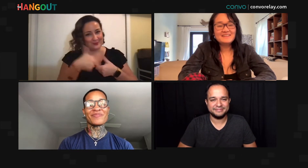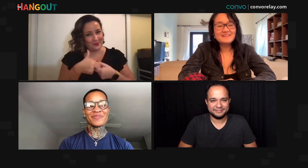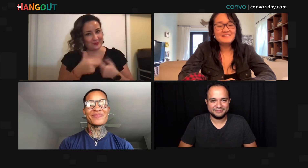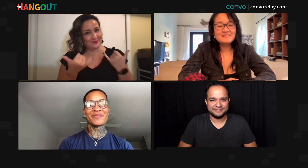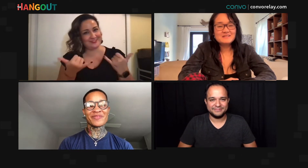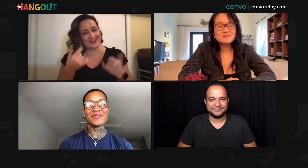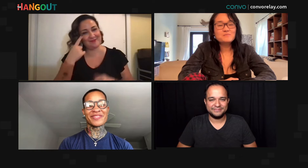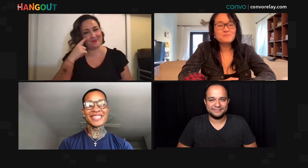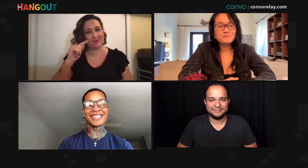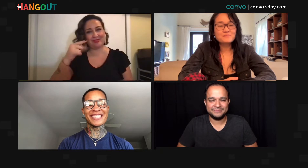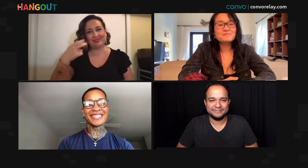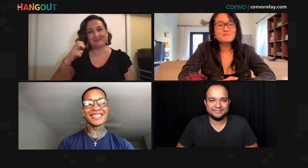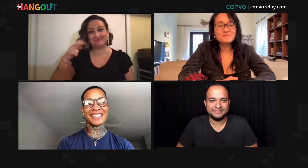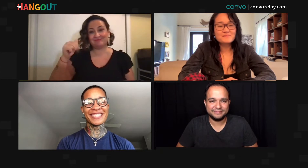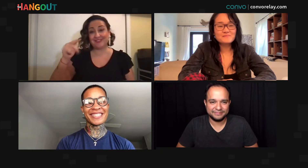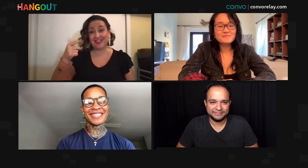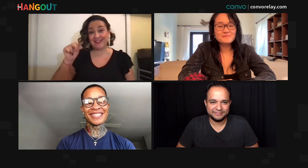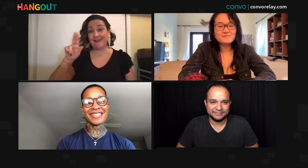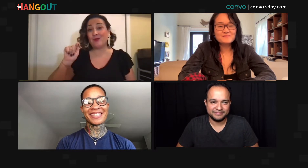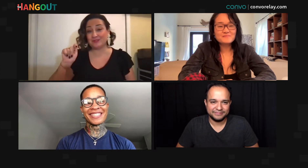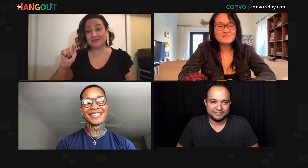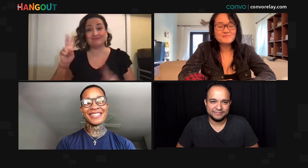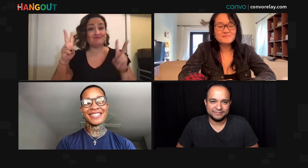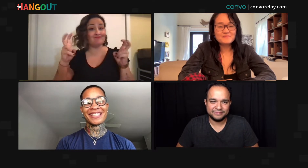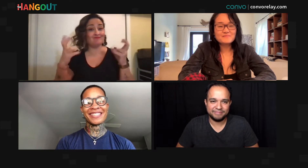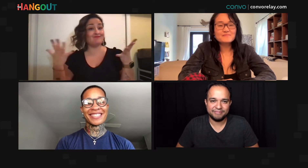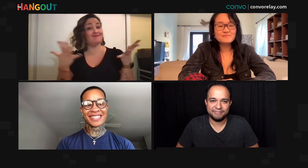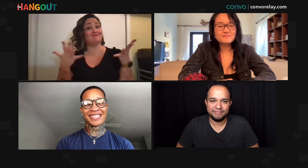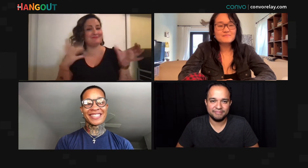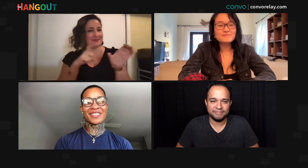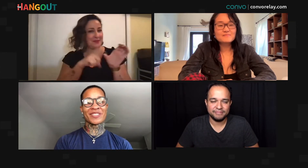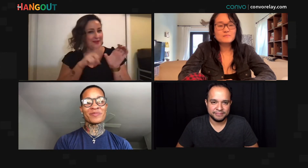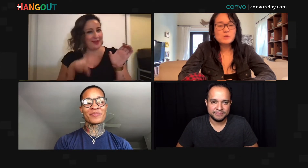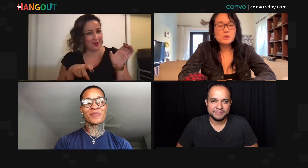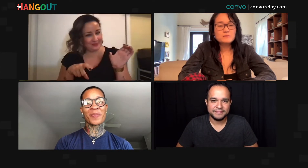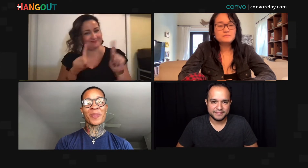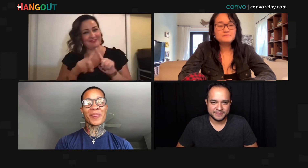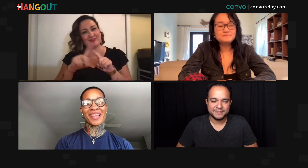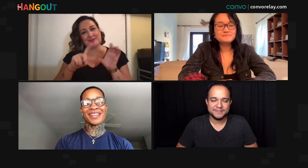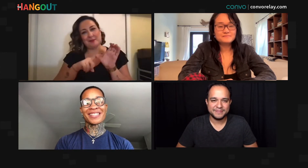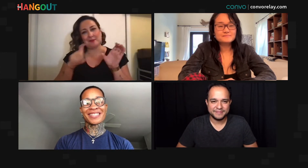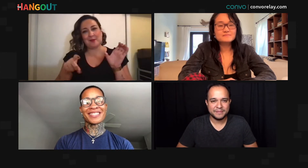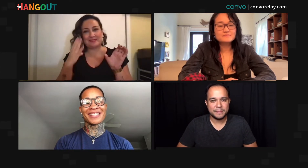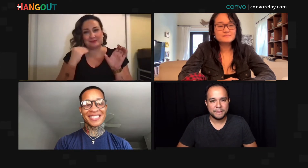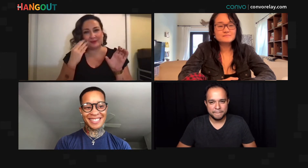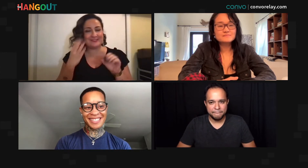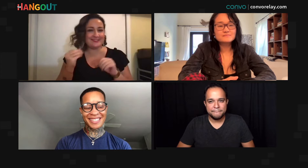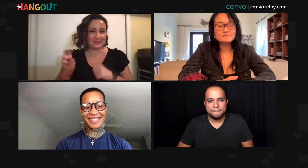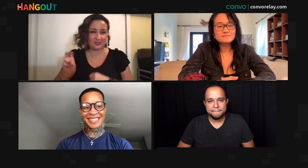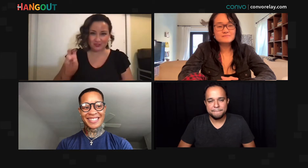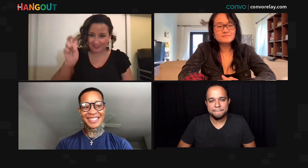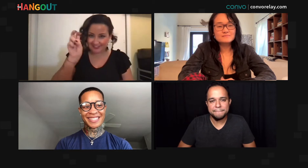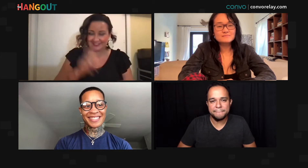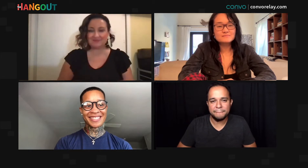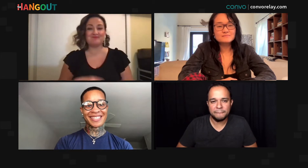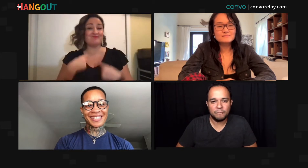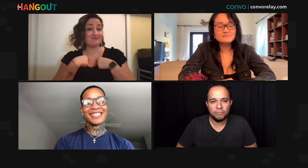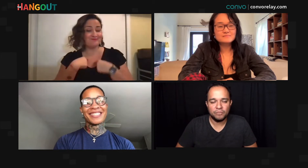I am really excited to have everyone join today for the Hangout. And our topic of the day is coming out and different coming out experiences